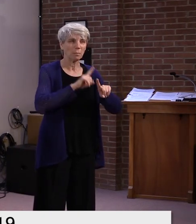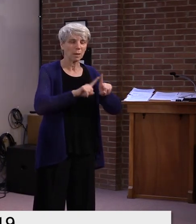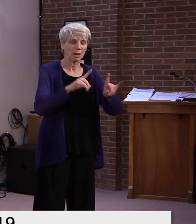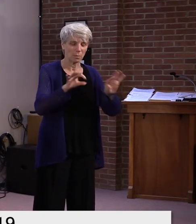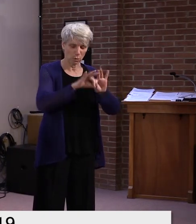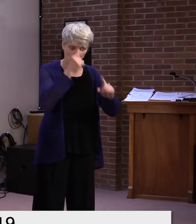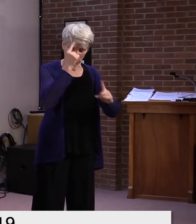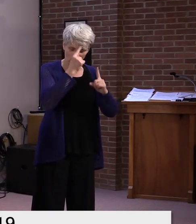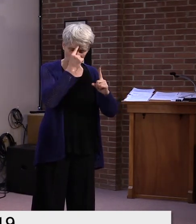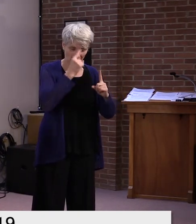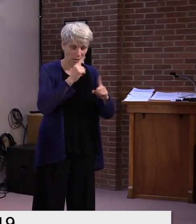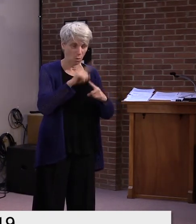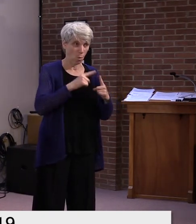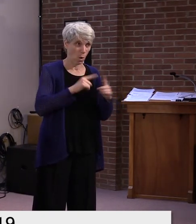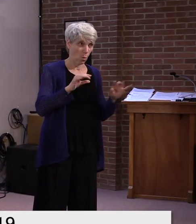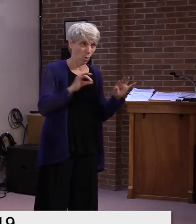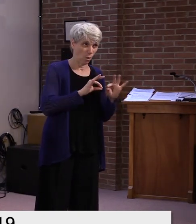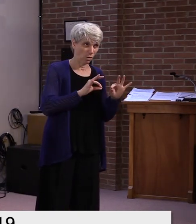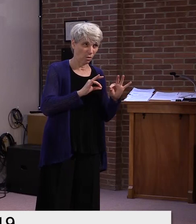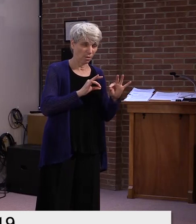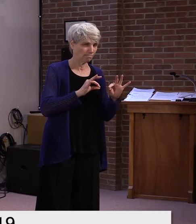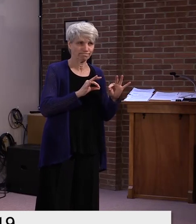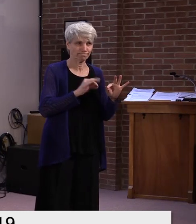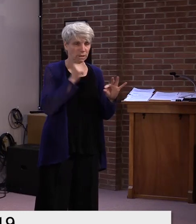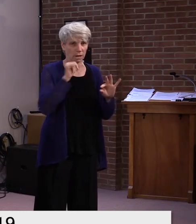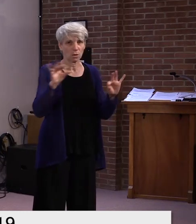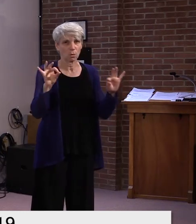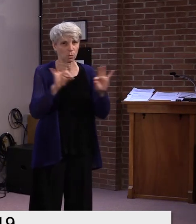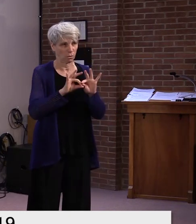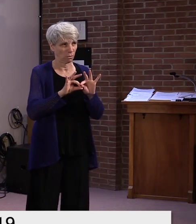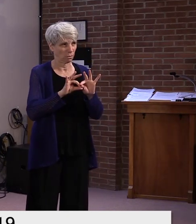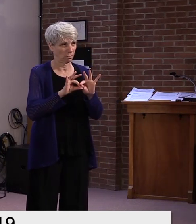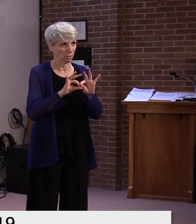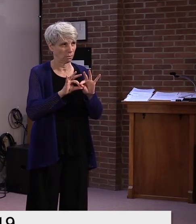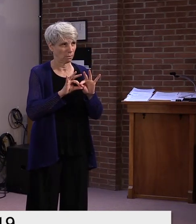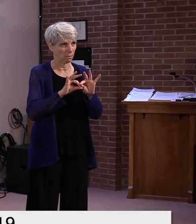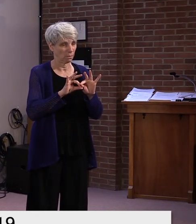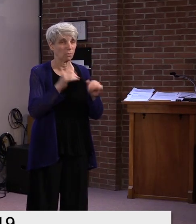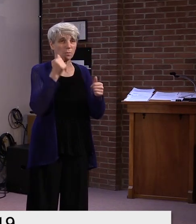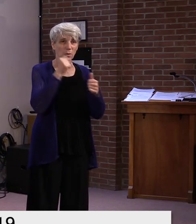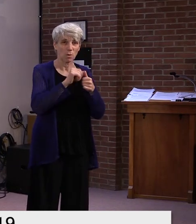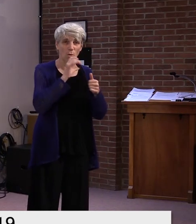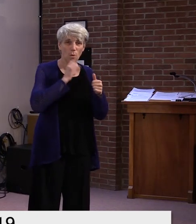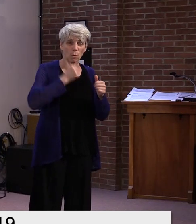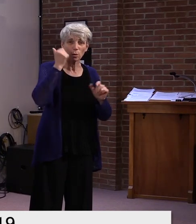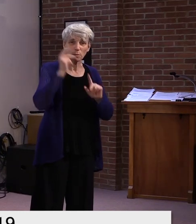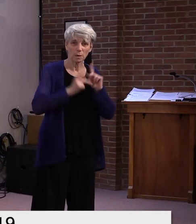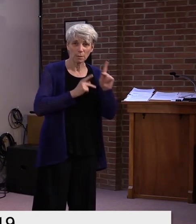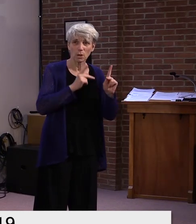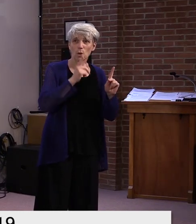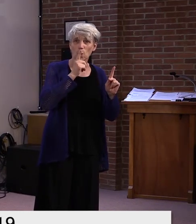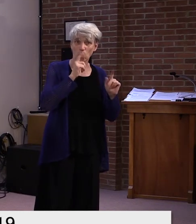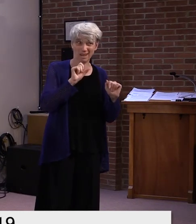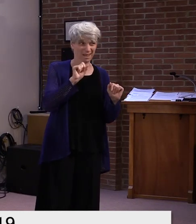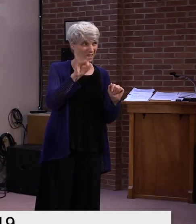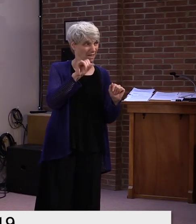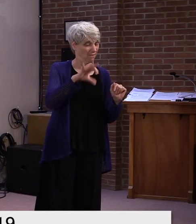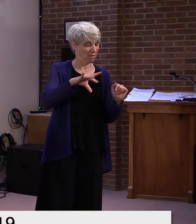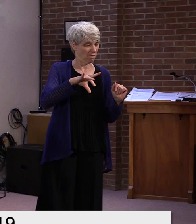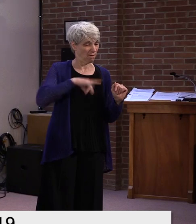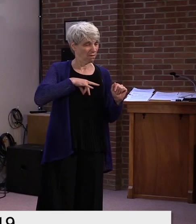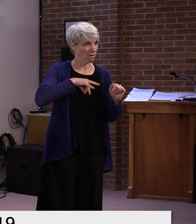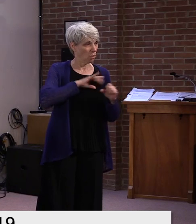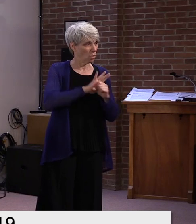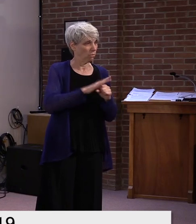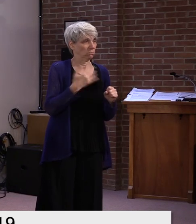especially true when we're talking about vulnerable populations who will have poor outcomes if they contract the